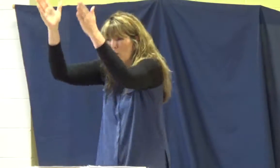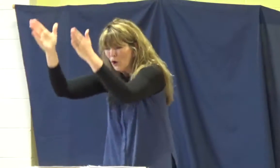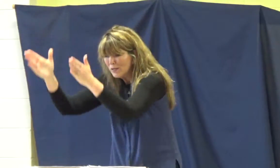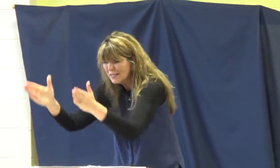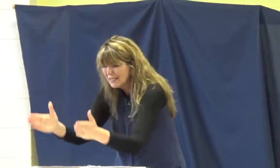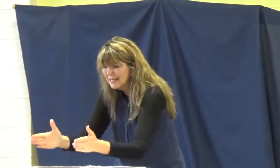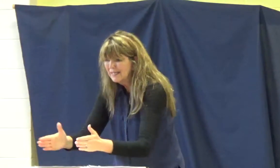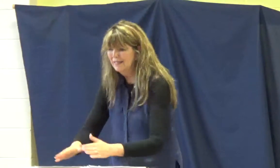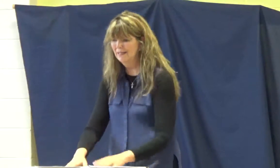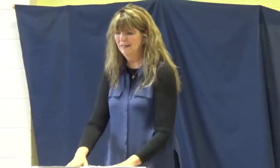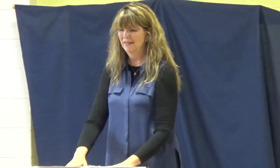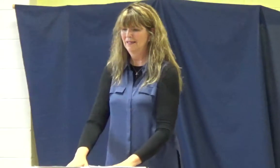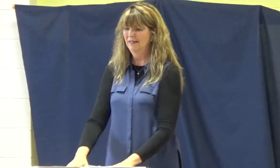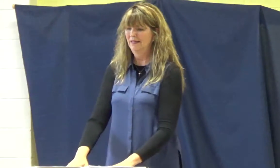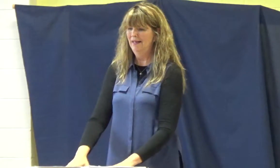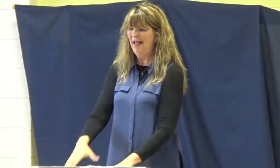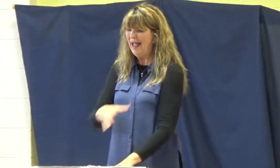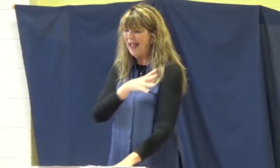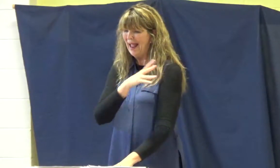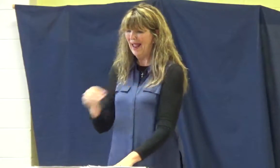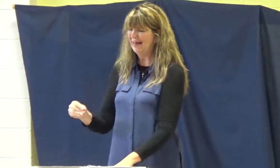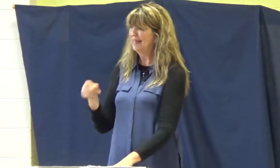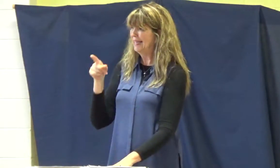own. So in a sense, Paul's saying,